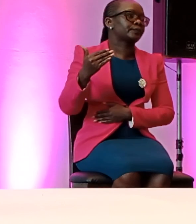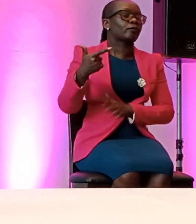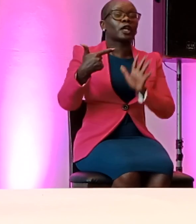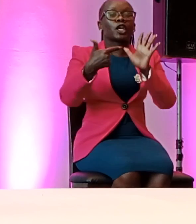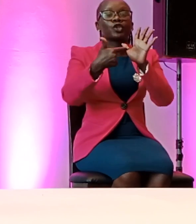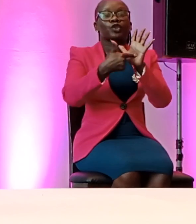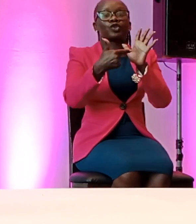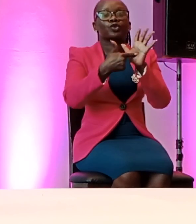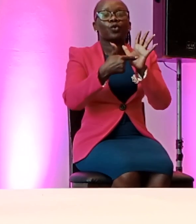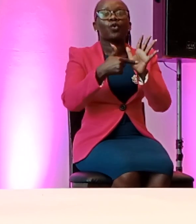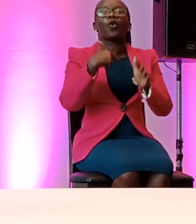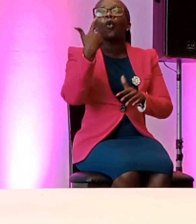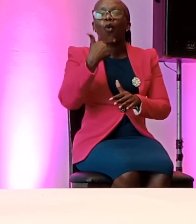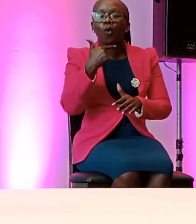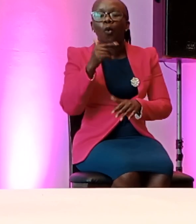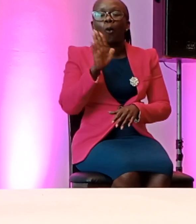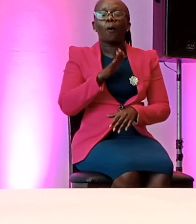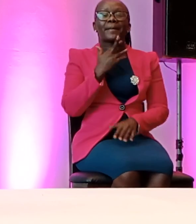show who they are.